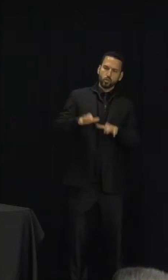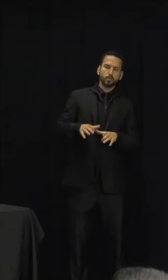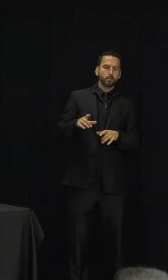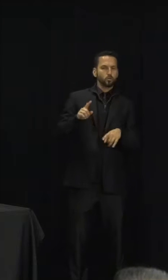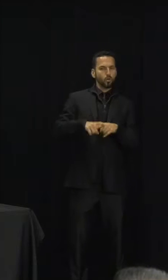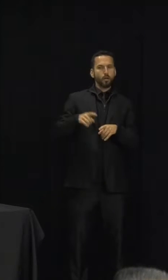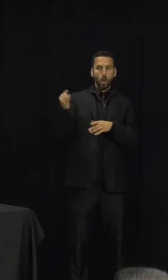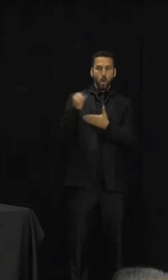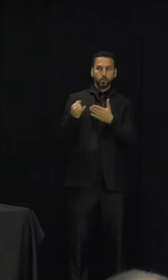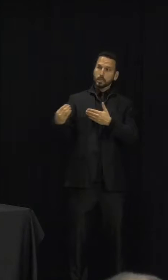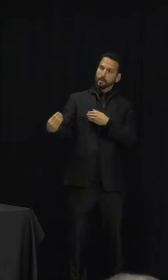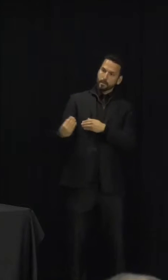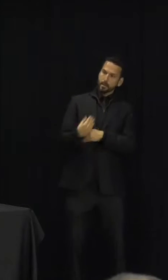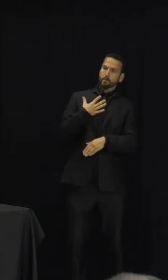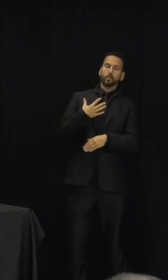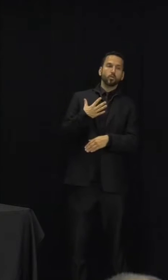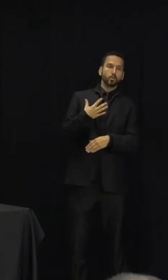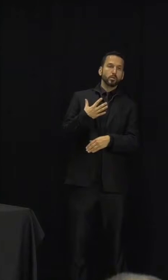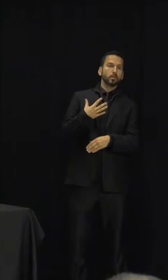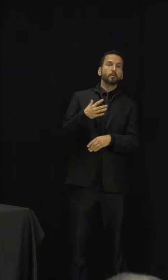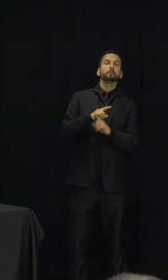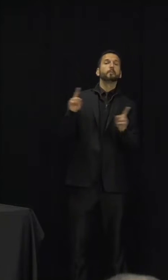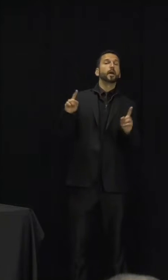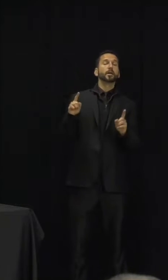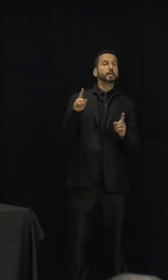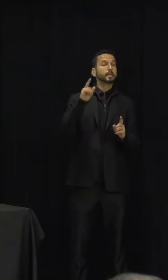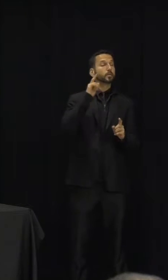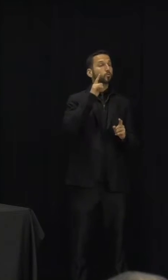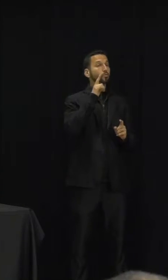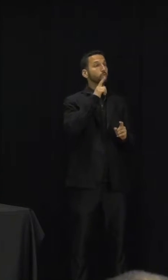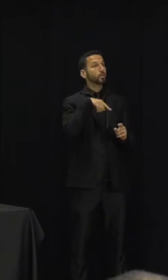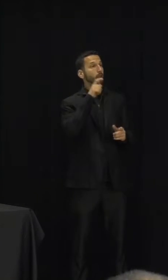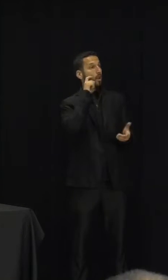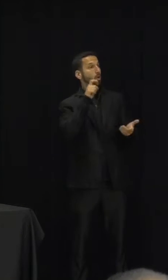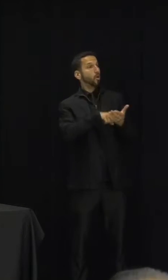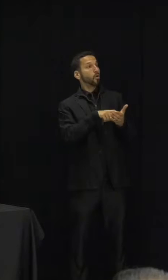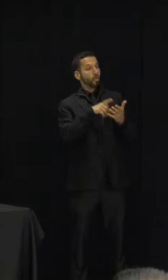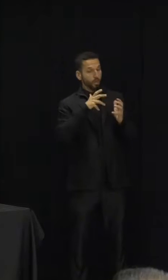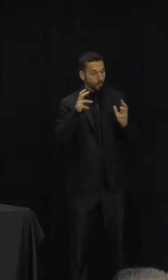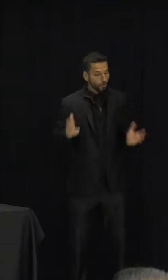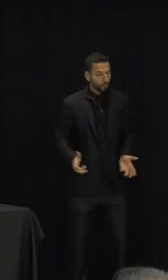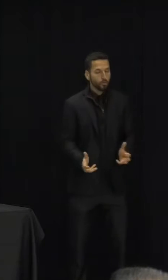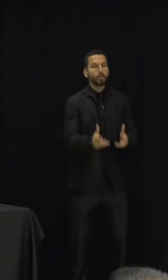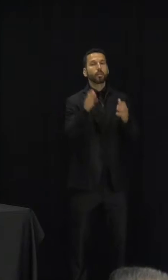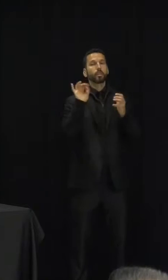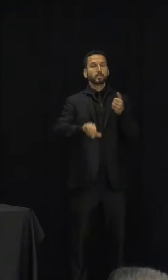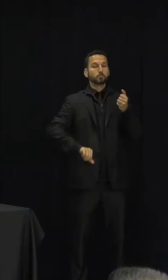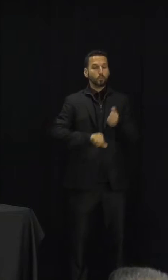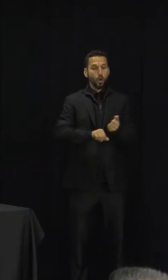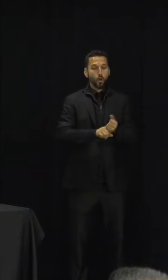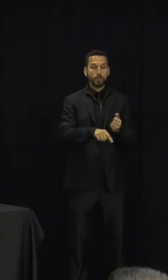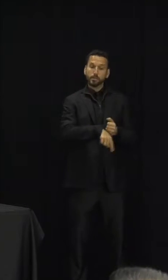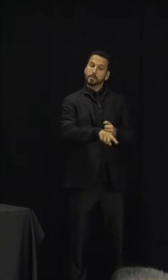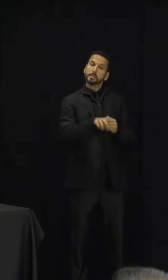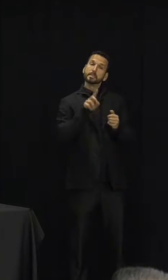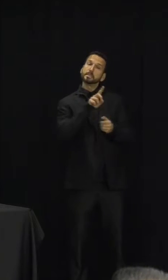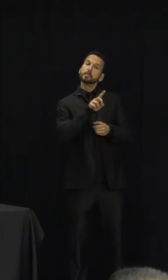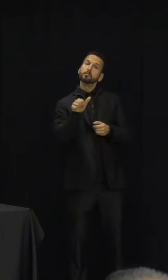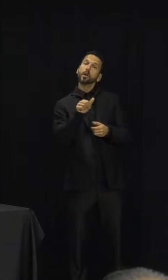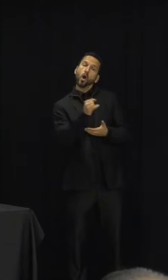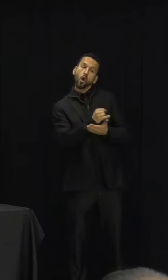Okay, so that was number one. Number two, redressing inequities. Research is needed across the